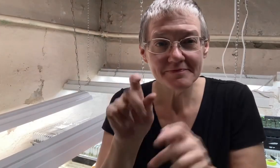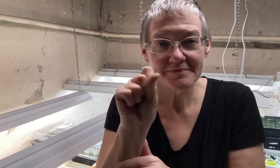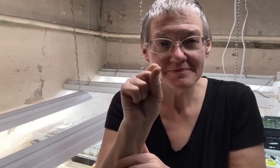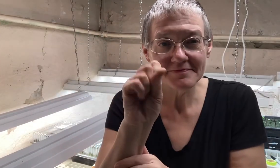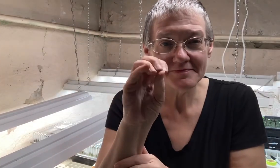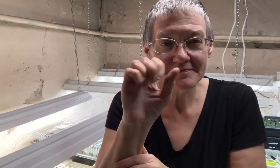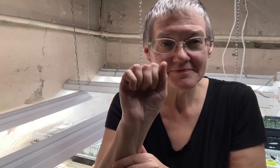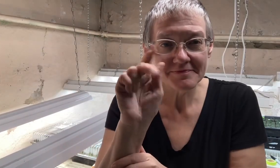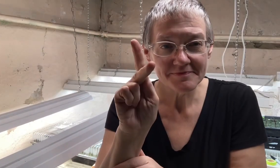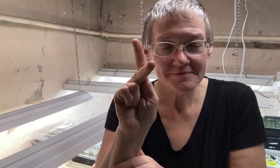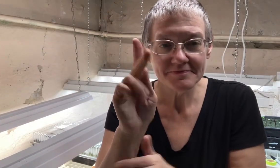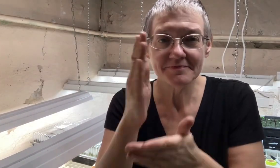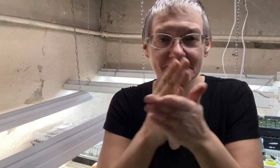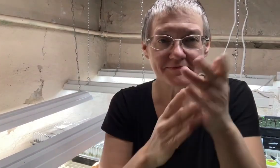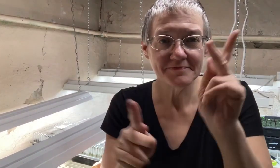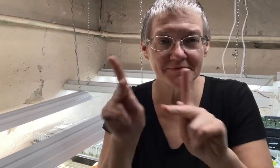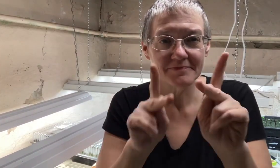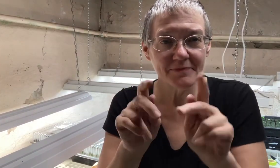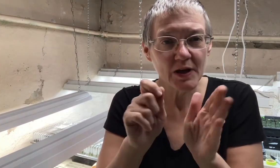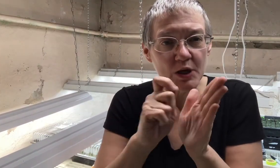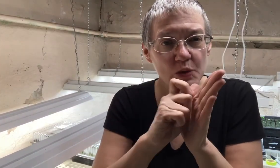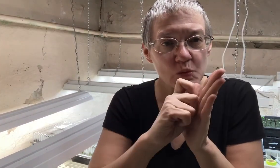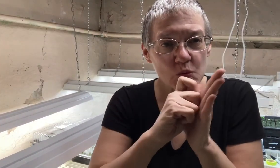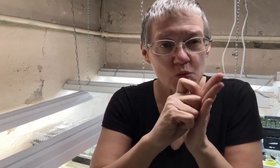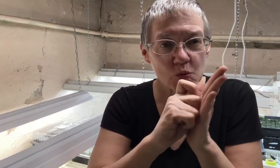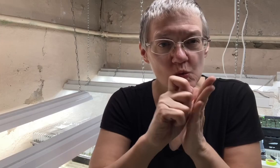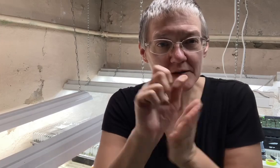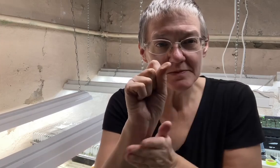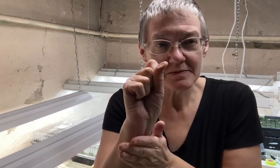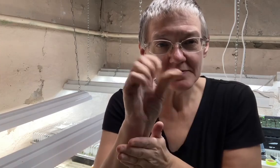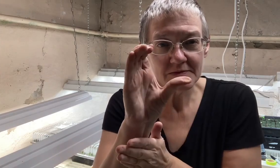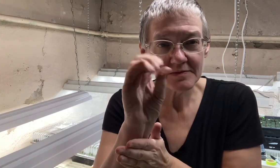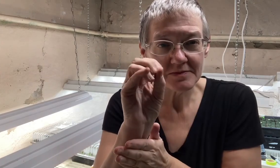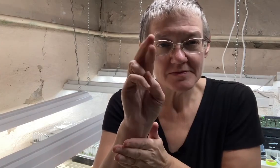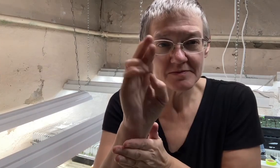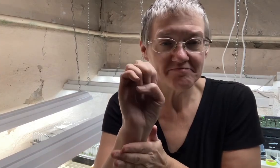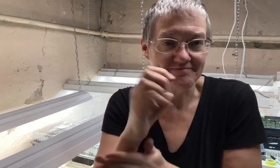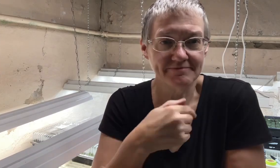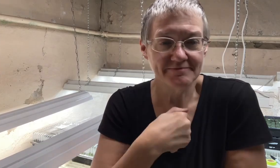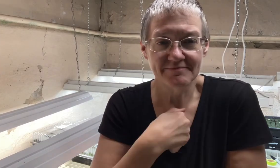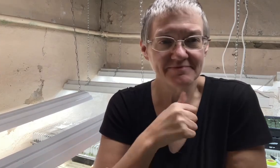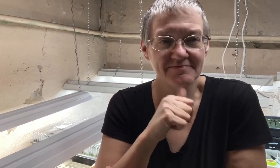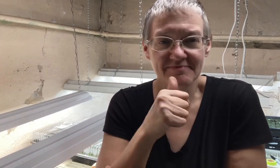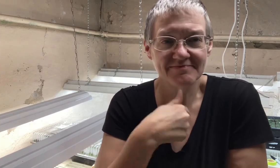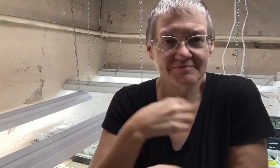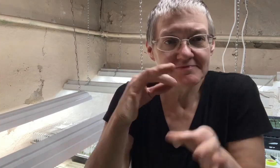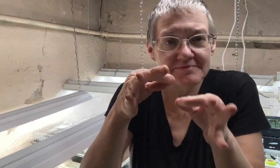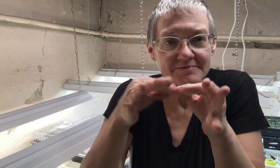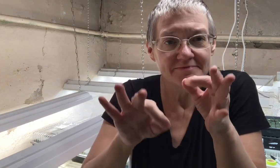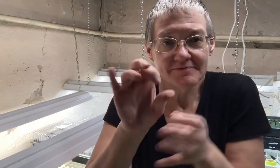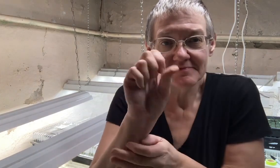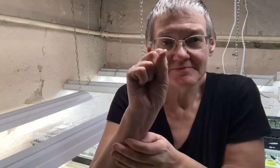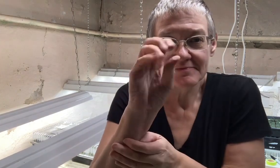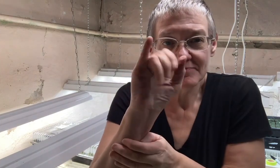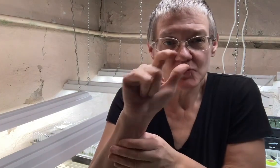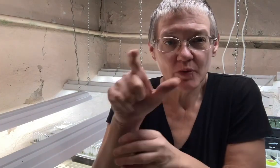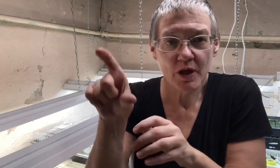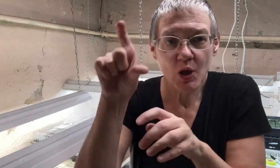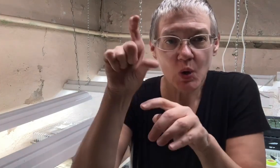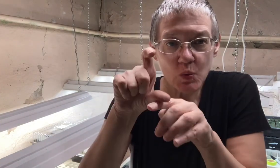Now some people will soak their okra seeds or score them on sandpaper, but I don't do that. I